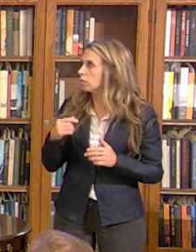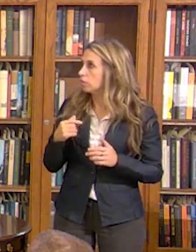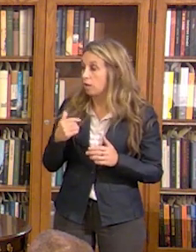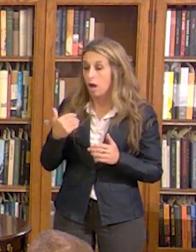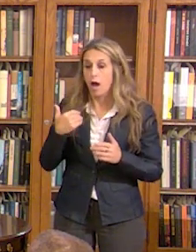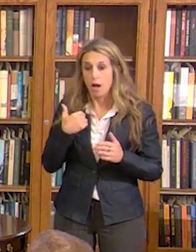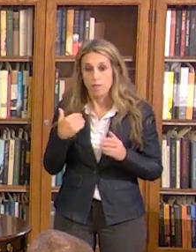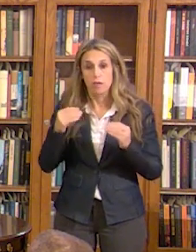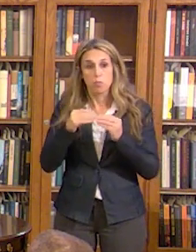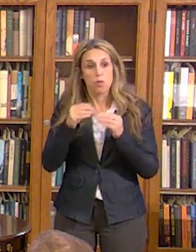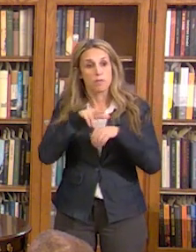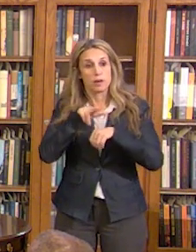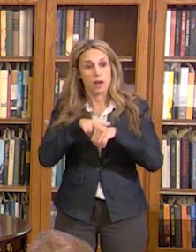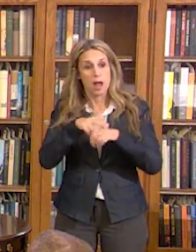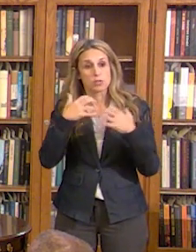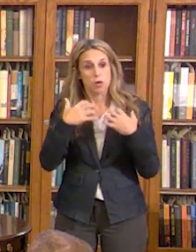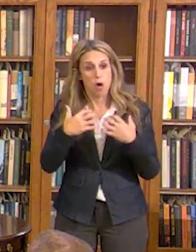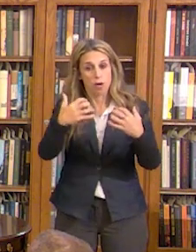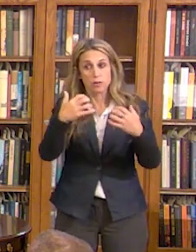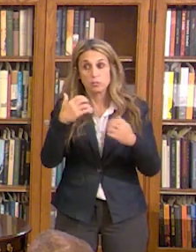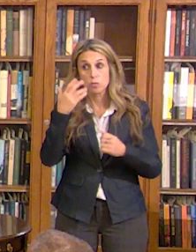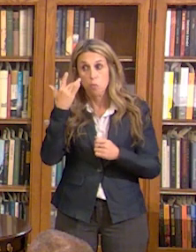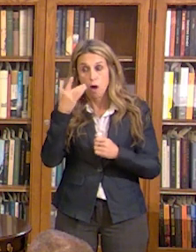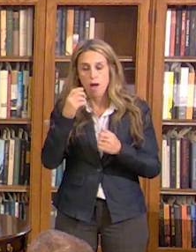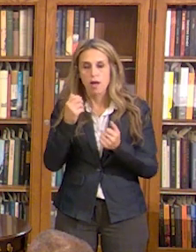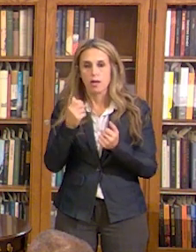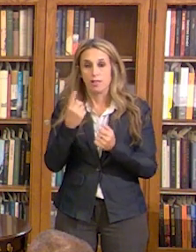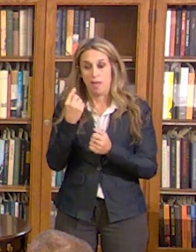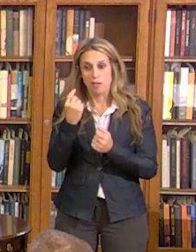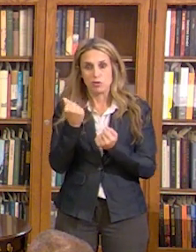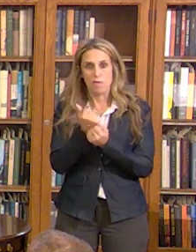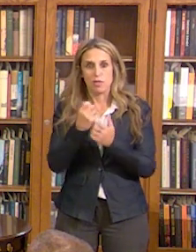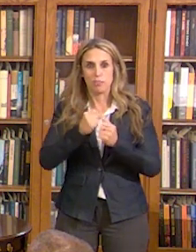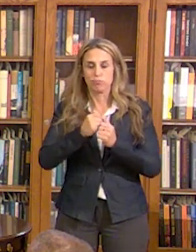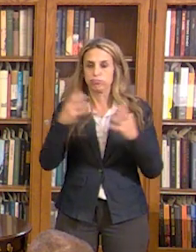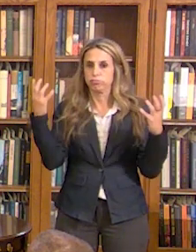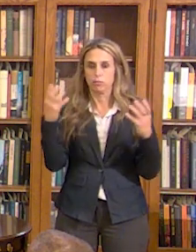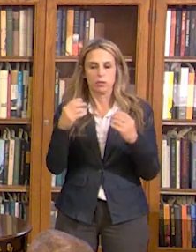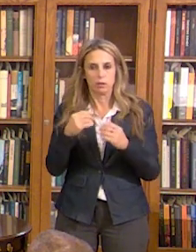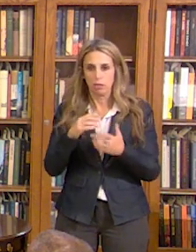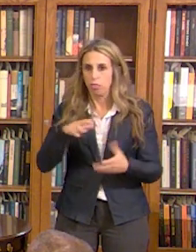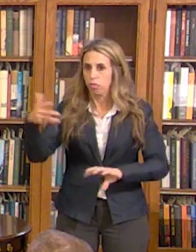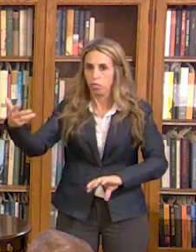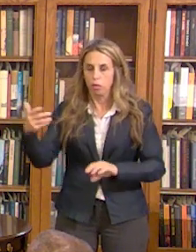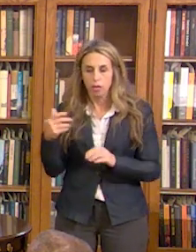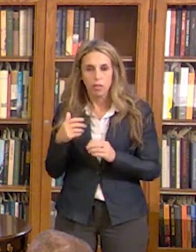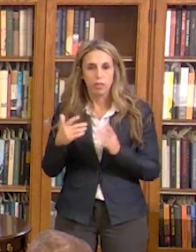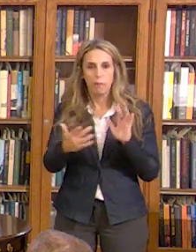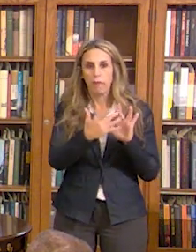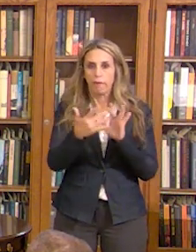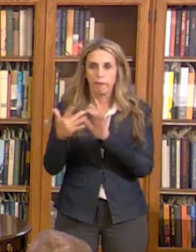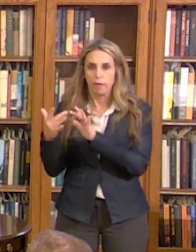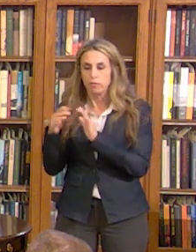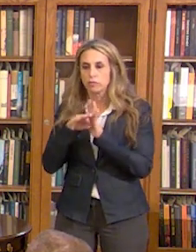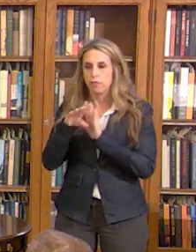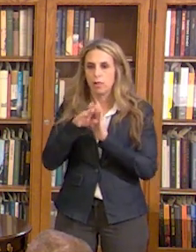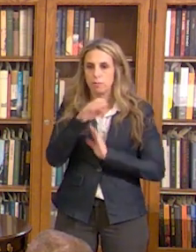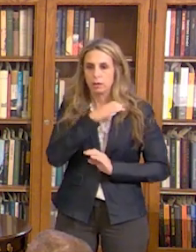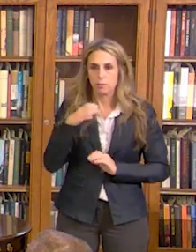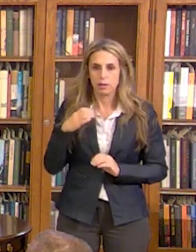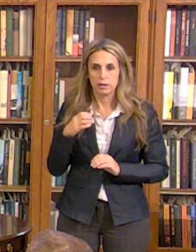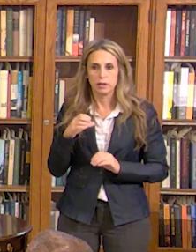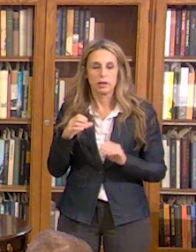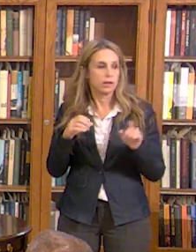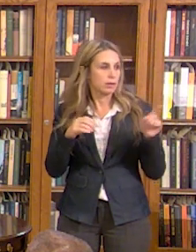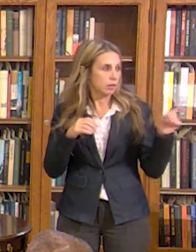had more of a national audience because when everything kind of blew up last year they were reaching out to all of us in the development committee and